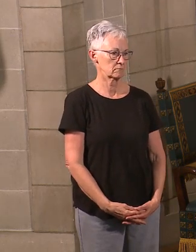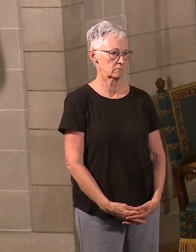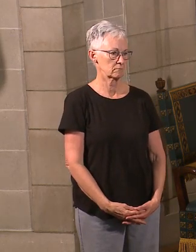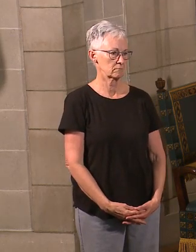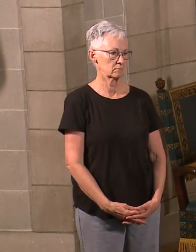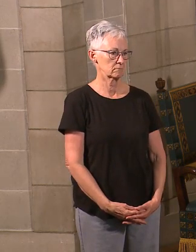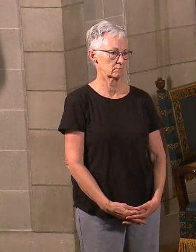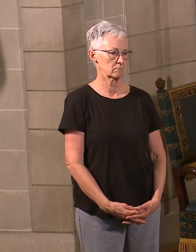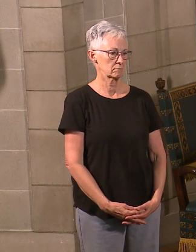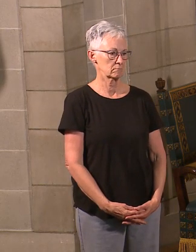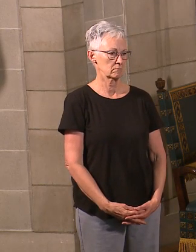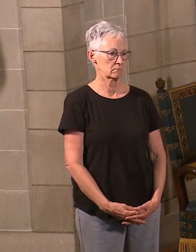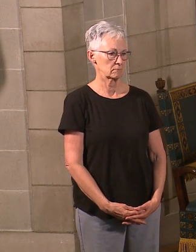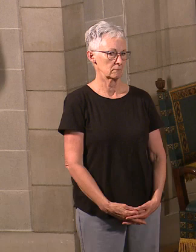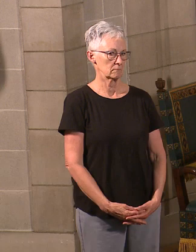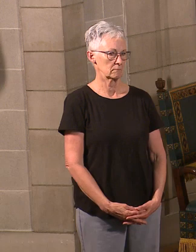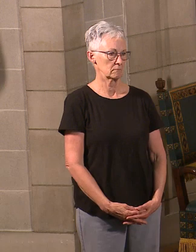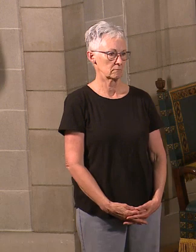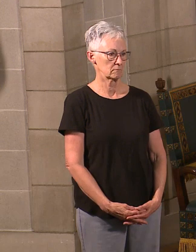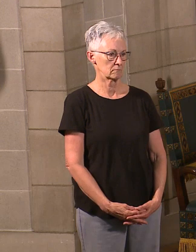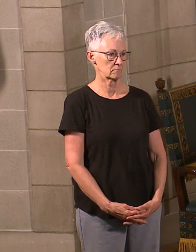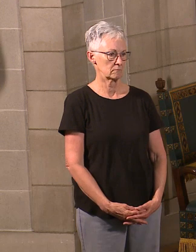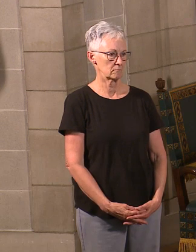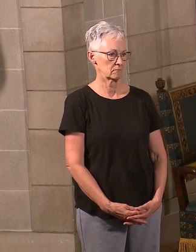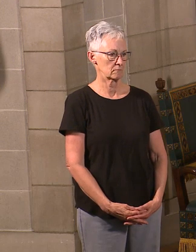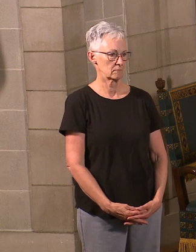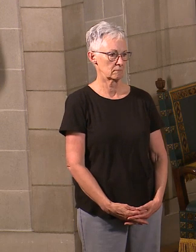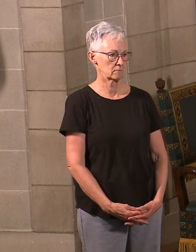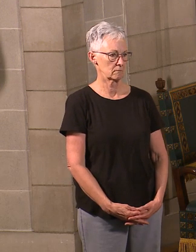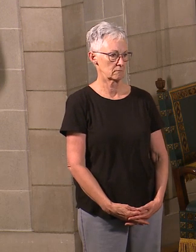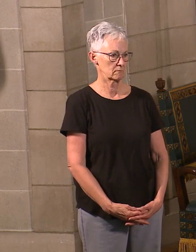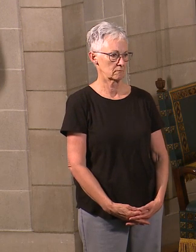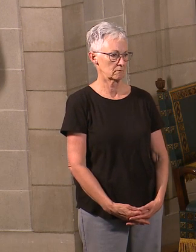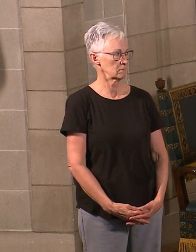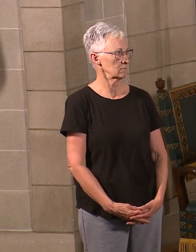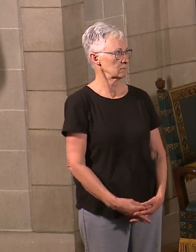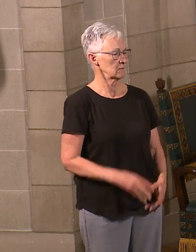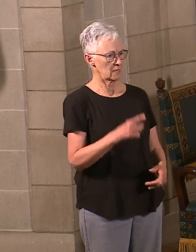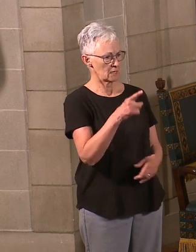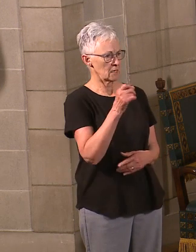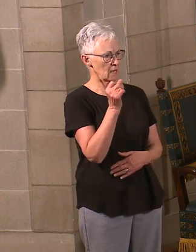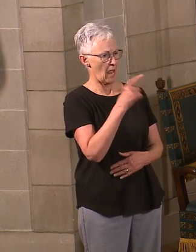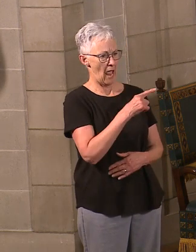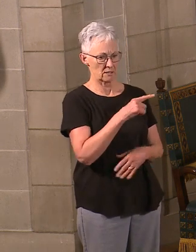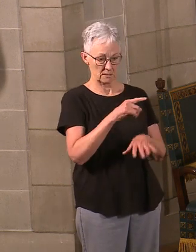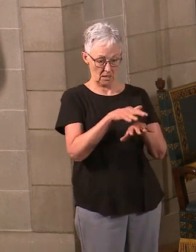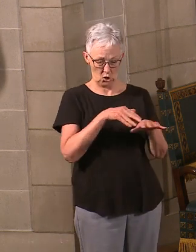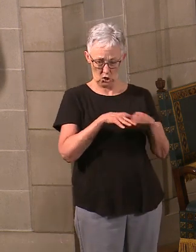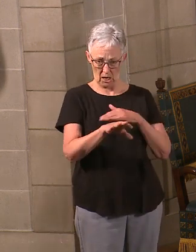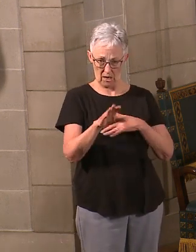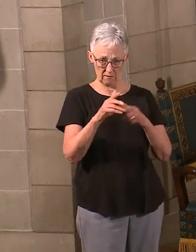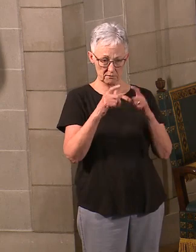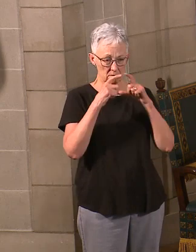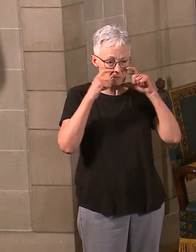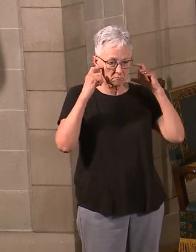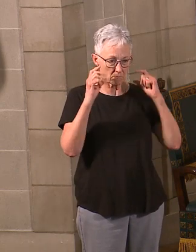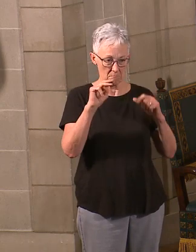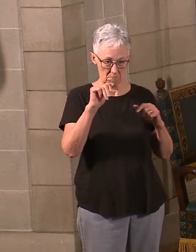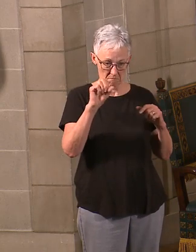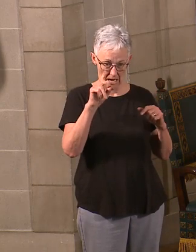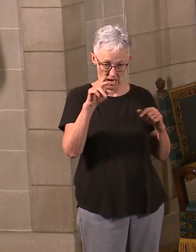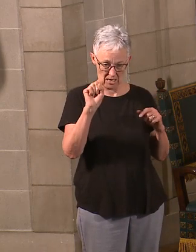and the gloves. Were those purchased with state emergency funds? Yes. So when I was talking about Werner Enterprises